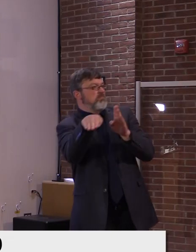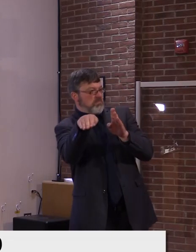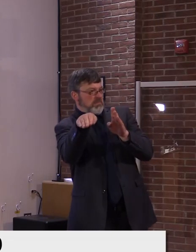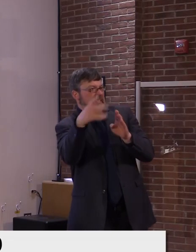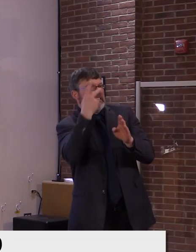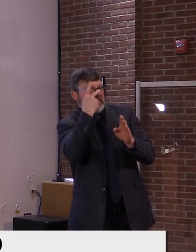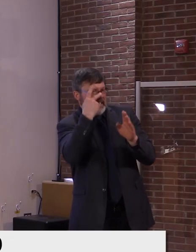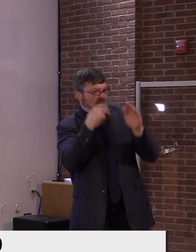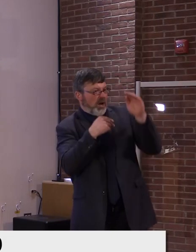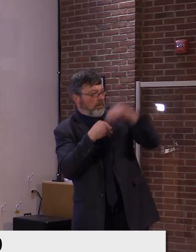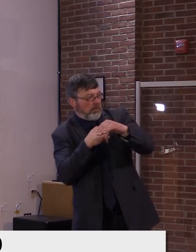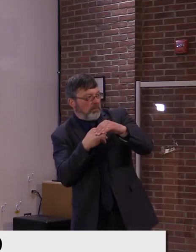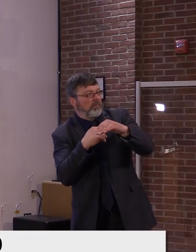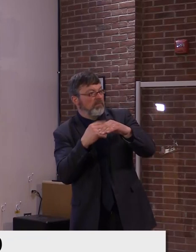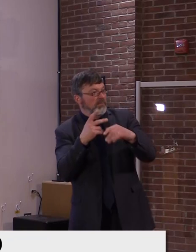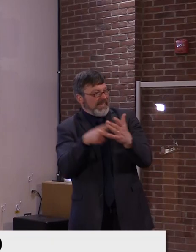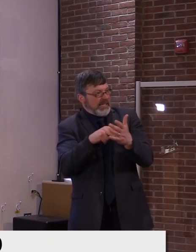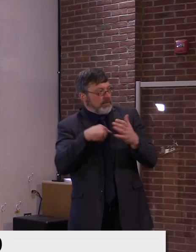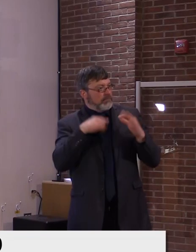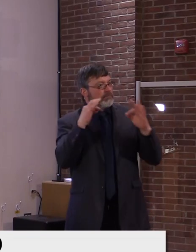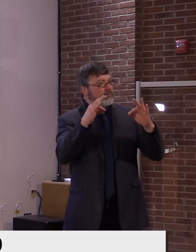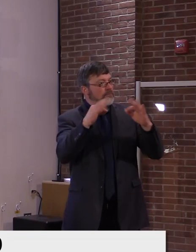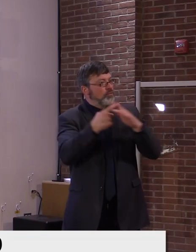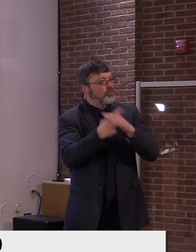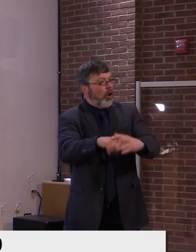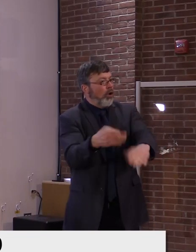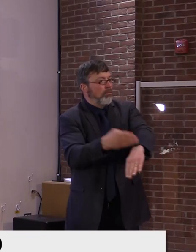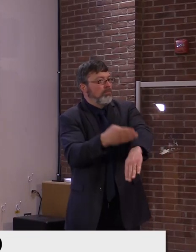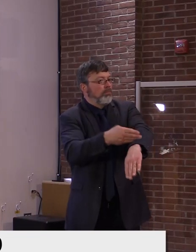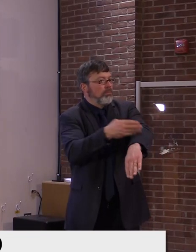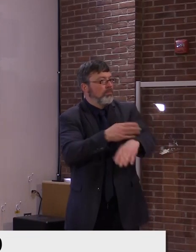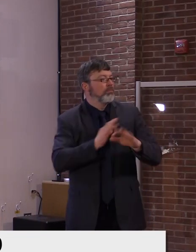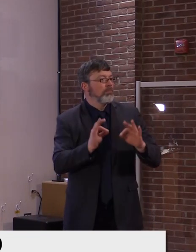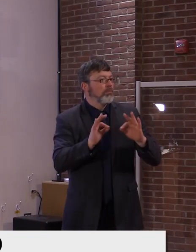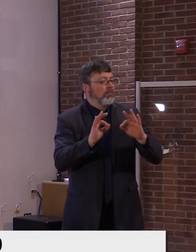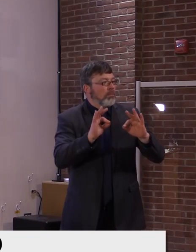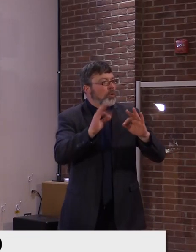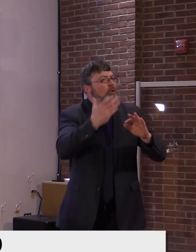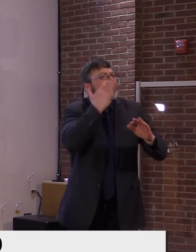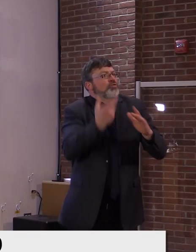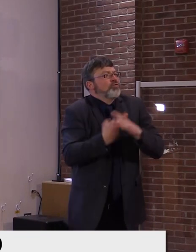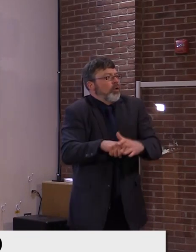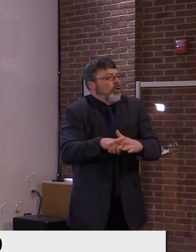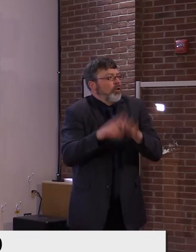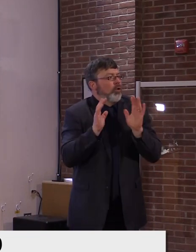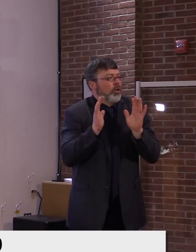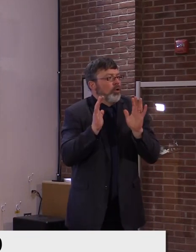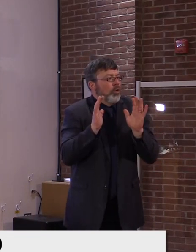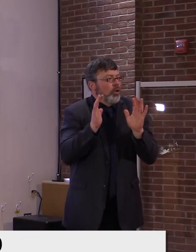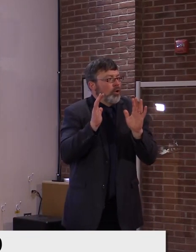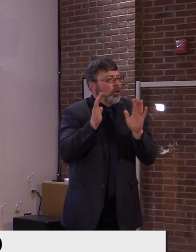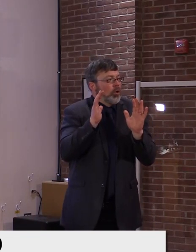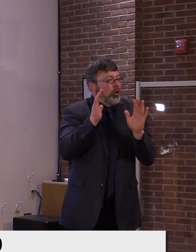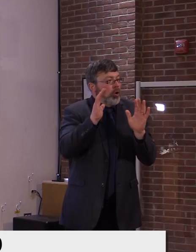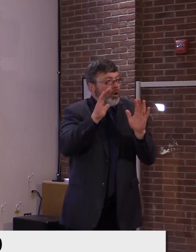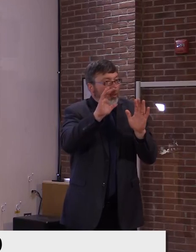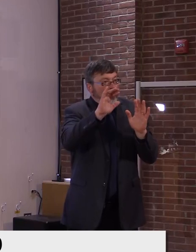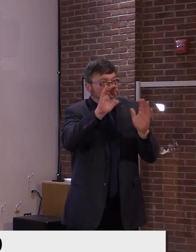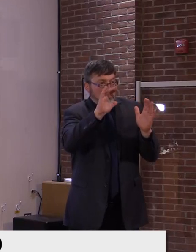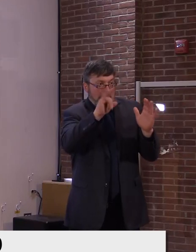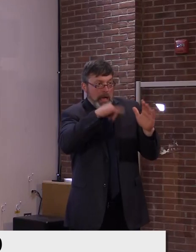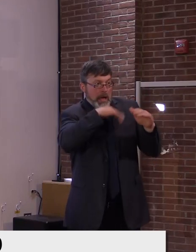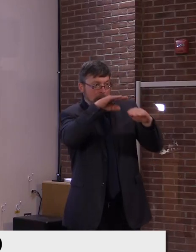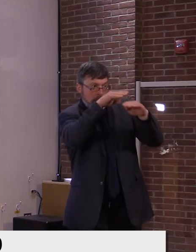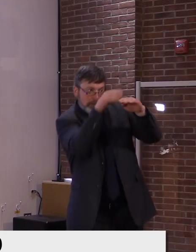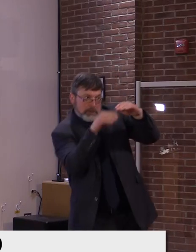for the better. Now, the new Oliver Wyman forecast indicates that cases will stay relatively flat in the short term,